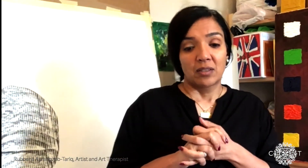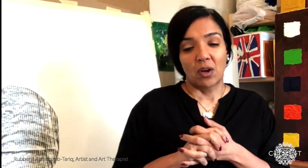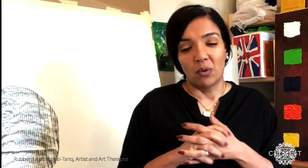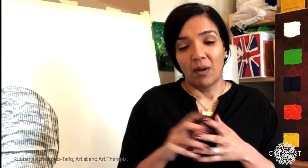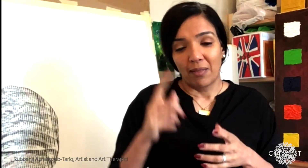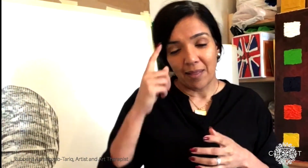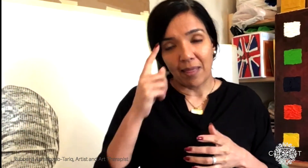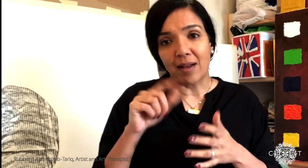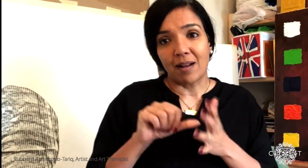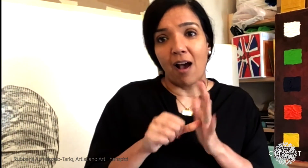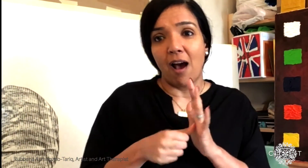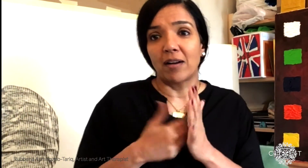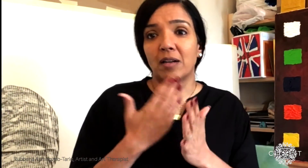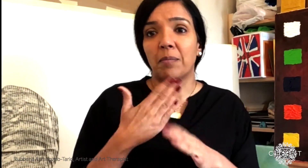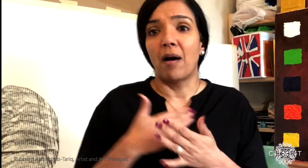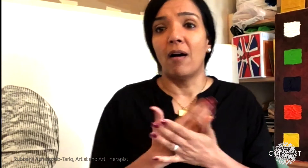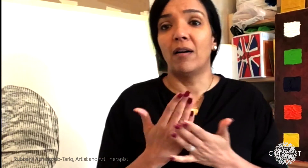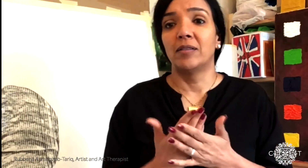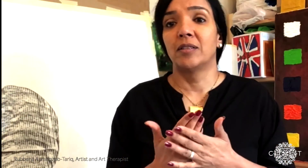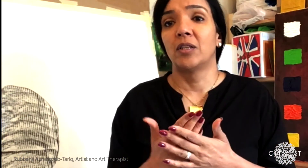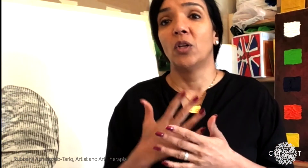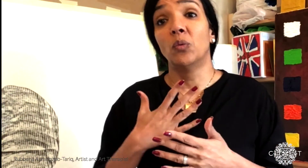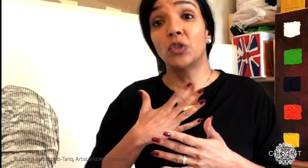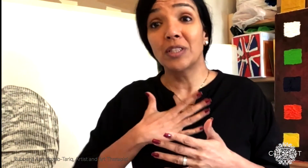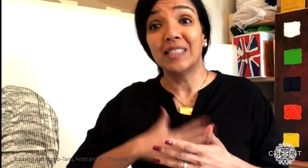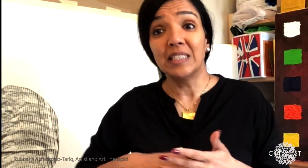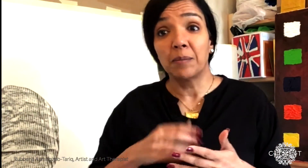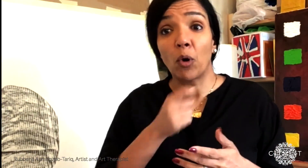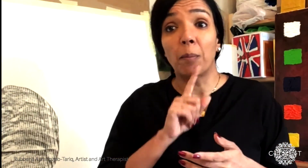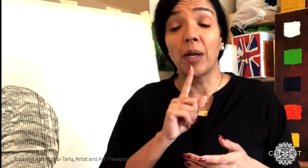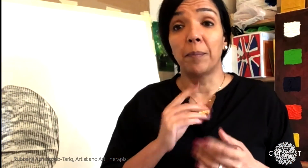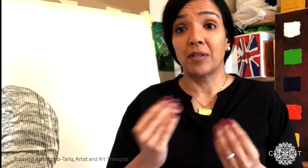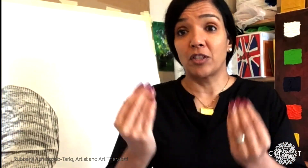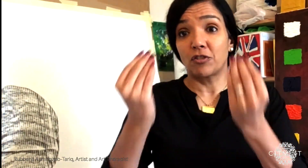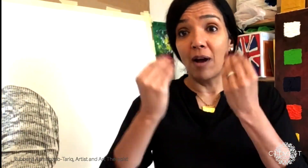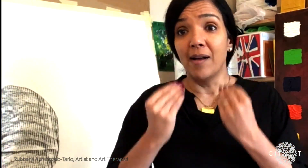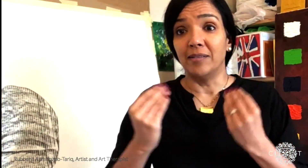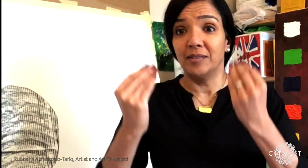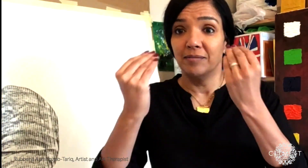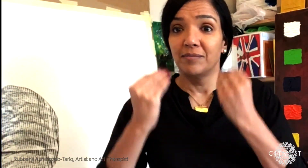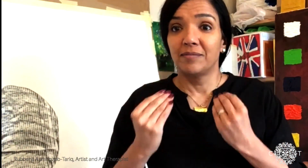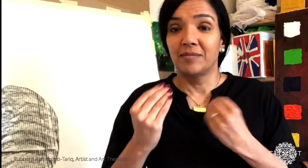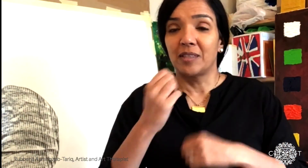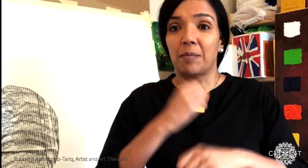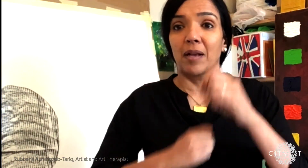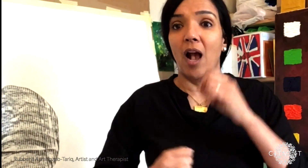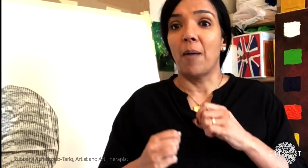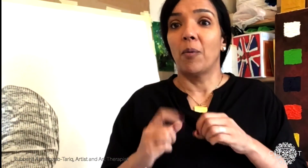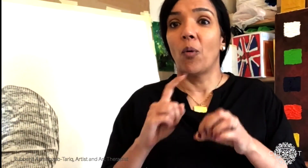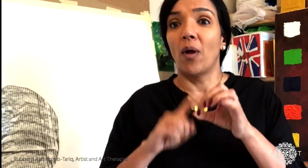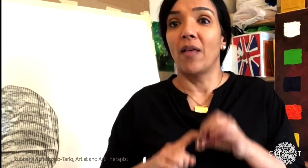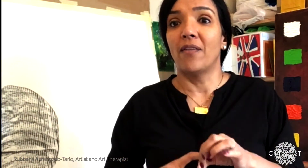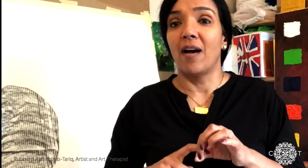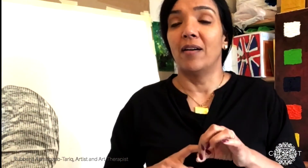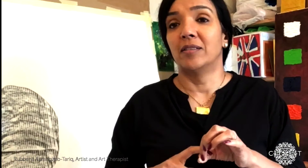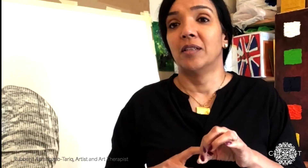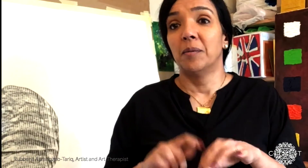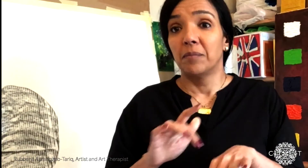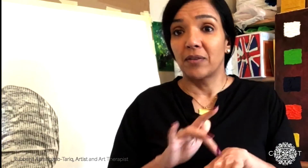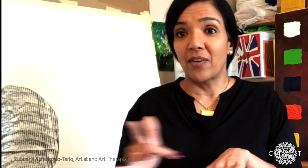So I think that's the hardest part. We do need more people to train to become qualified